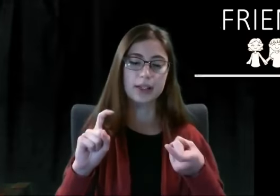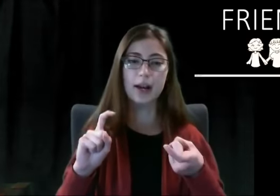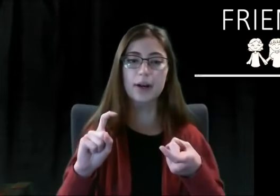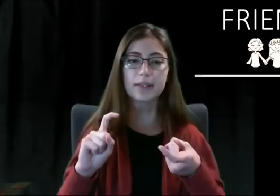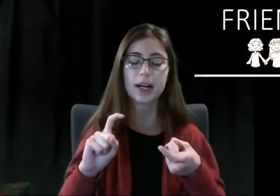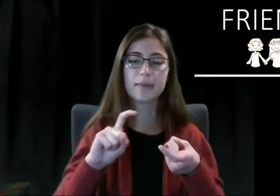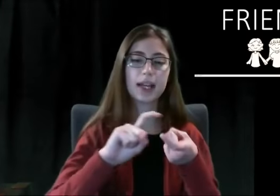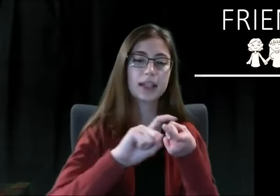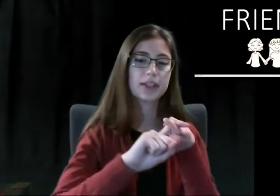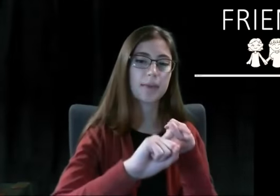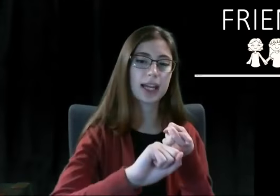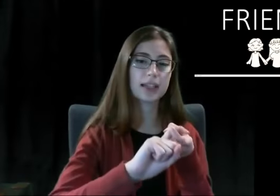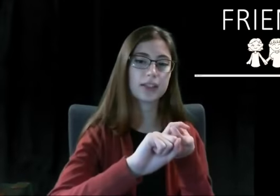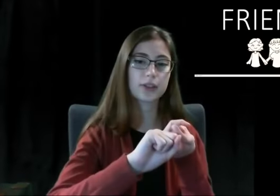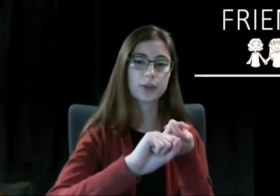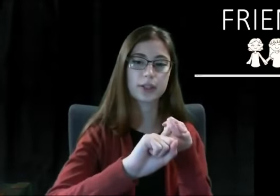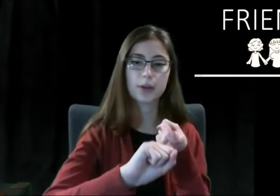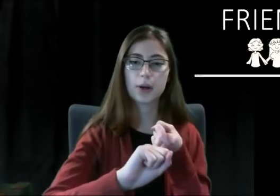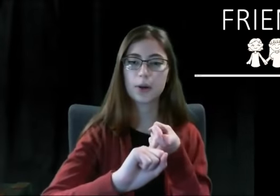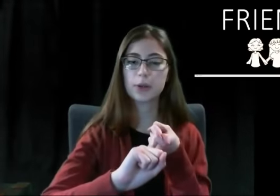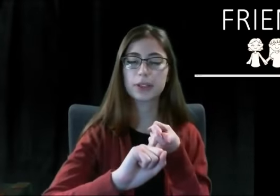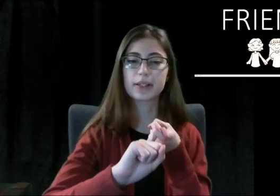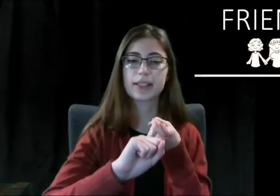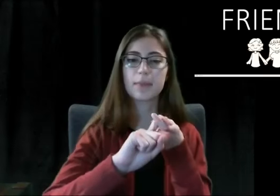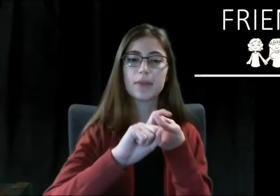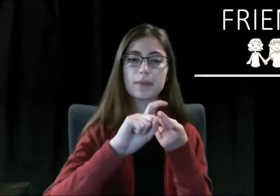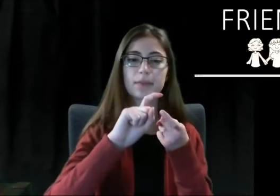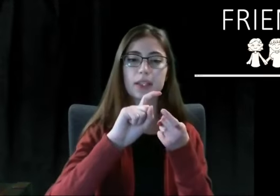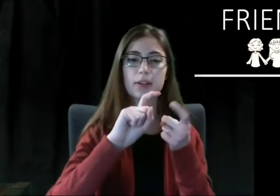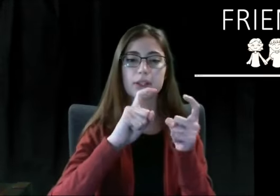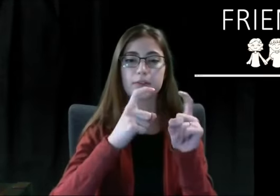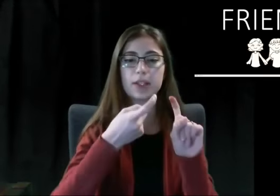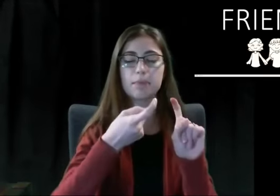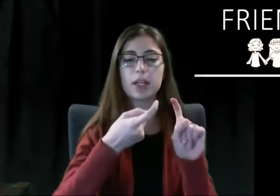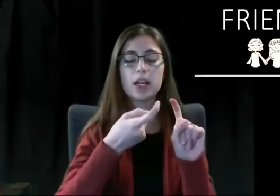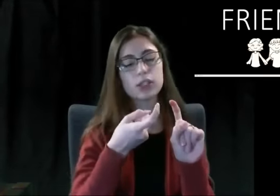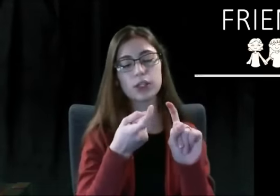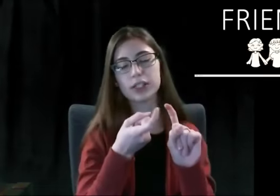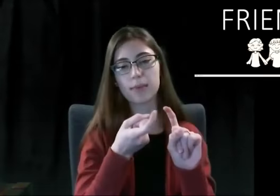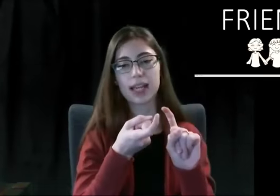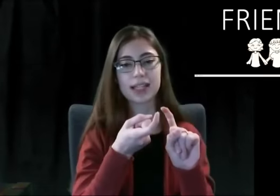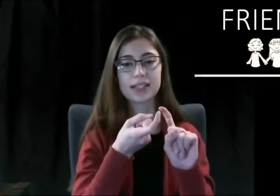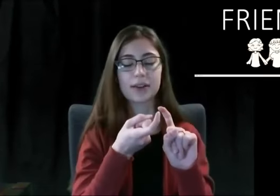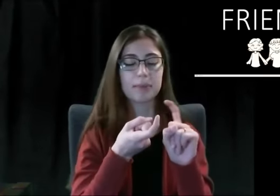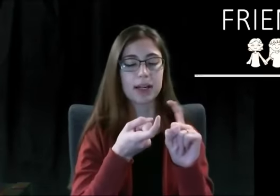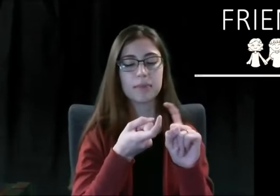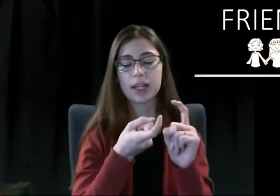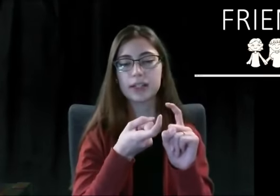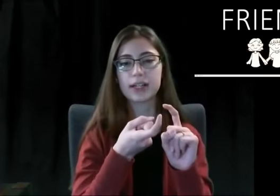on the bottom, and your dominant hand is just going to hold on top of it. Then you're going to flip. So your dominant hand is now on the bottom, and your